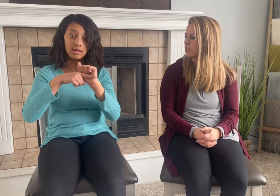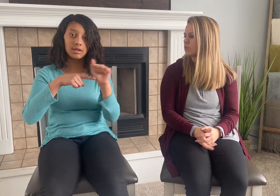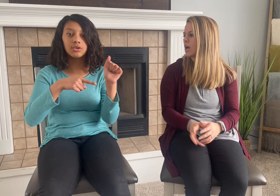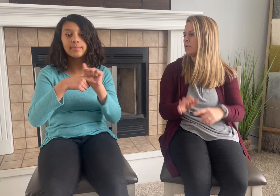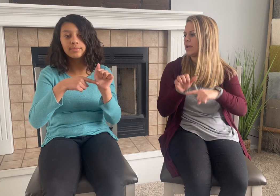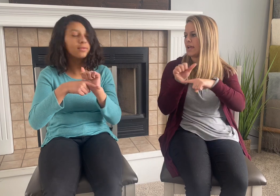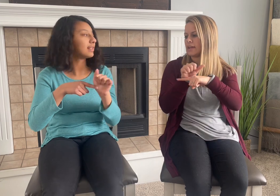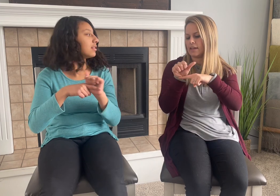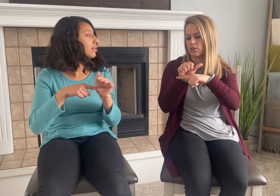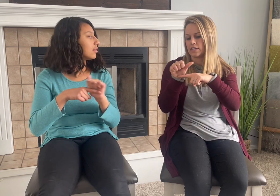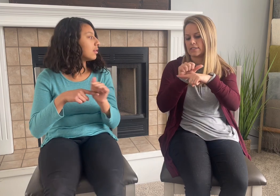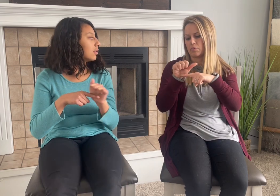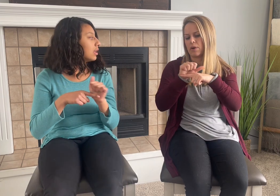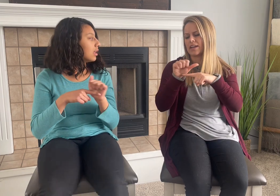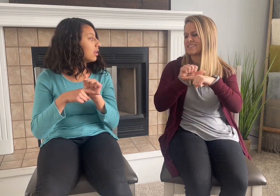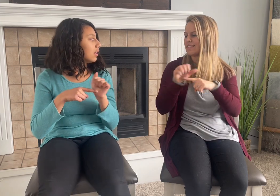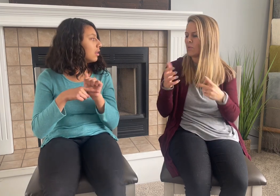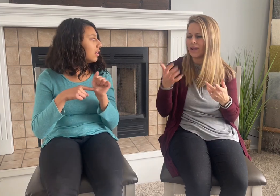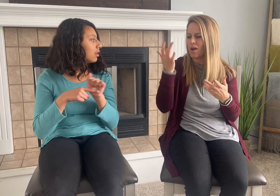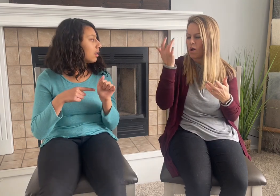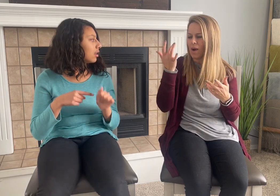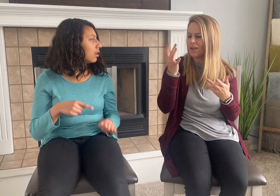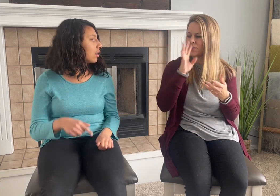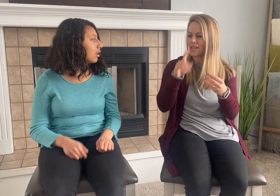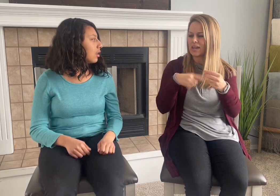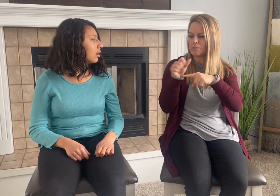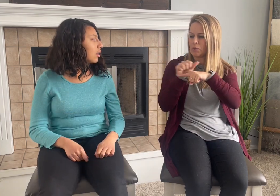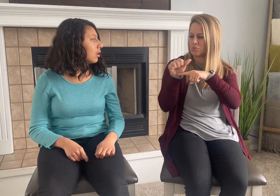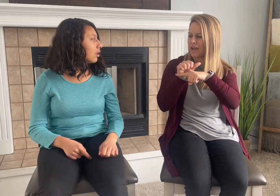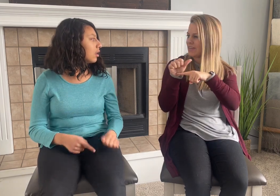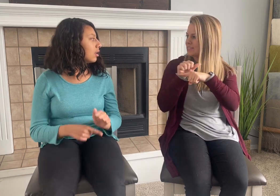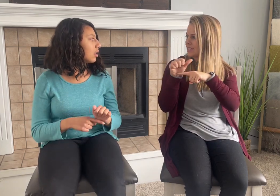with your dominant hand, and you're going to say practice. Now, wait, why are we talking about practice?